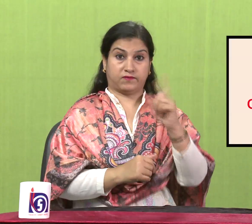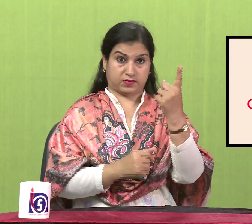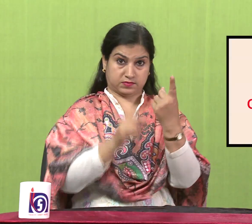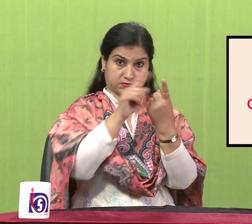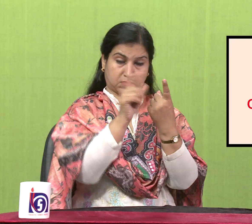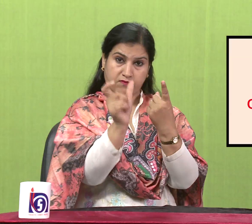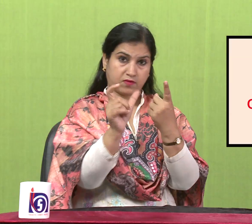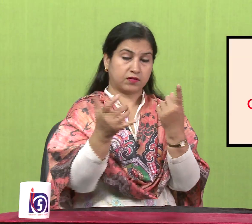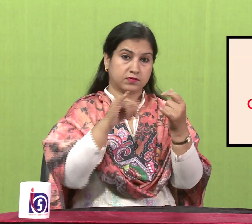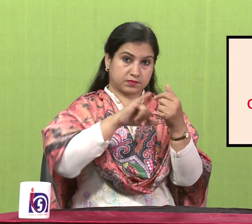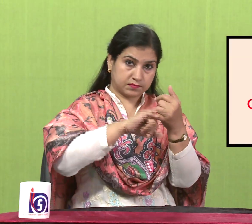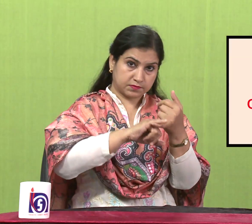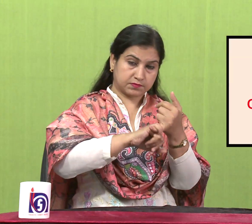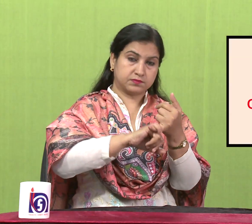First word is social development.